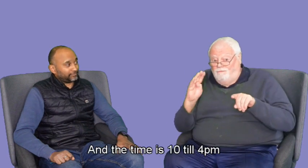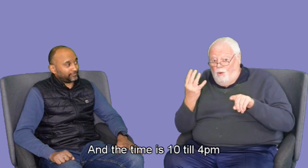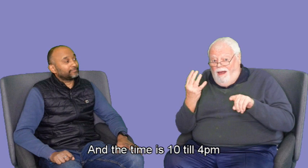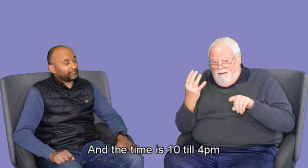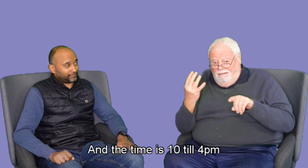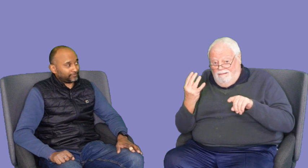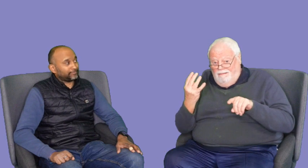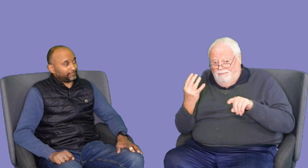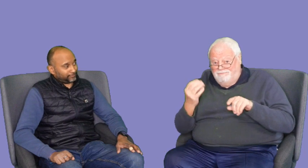until 4.